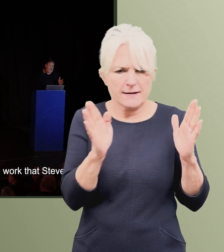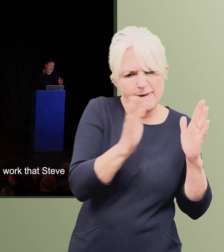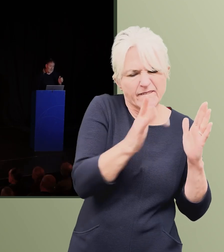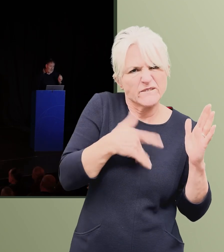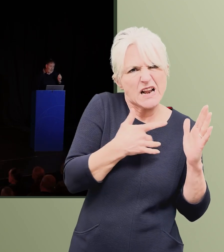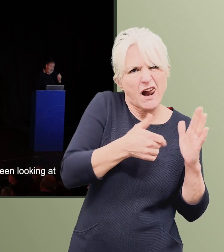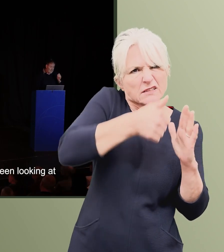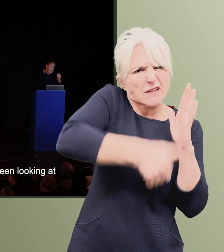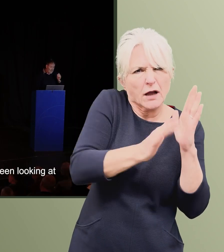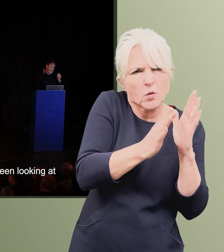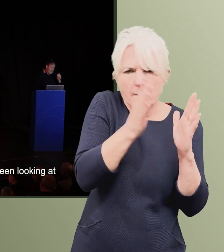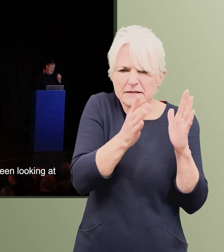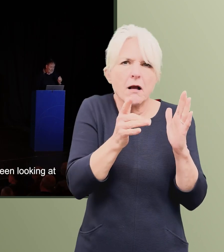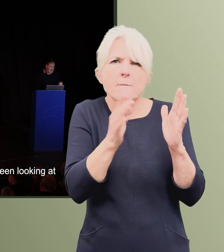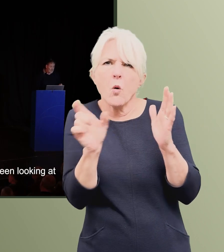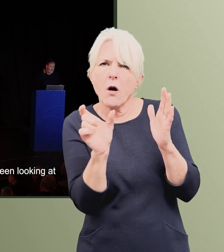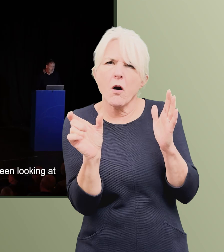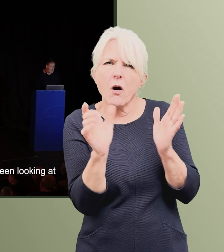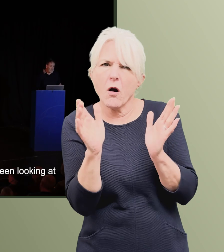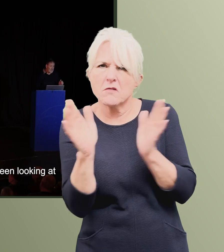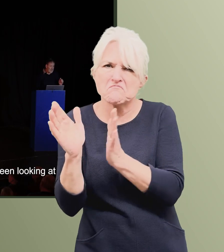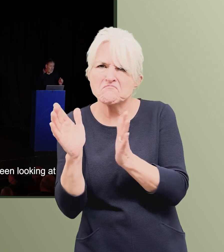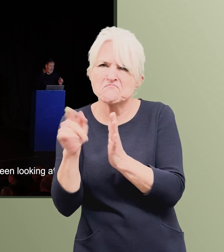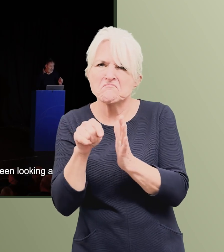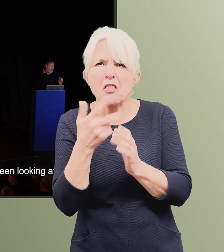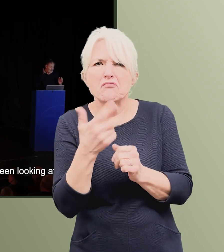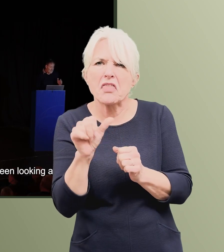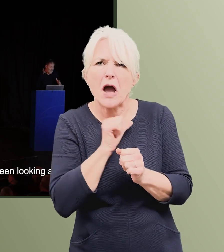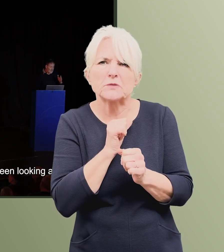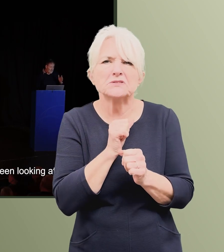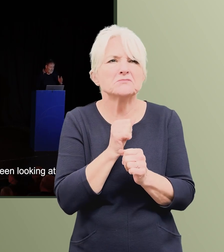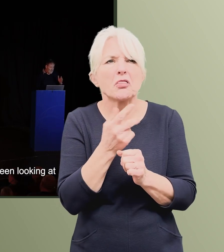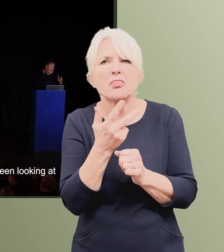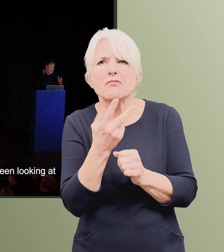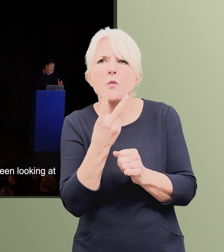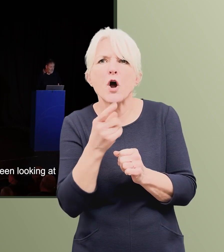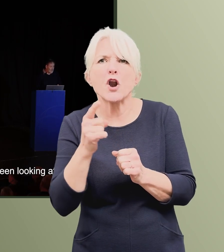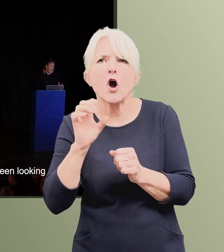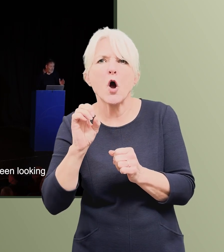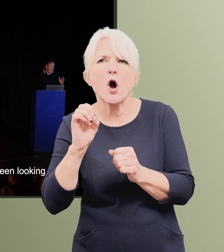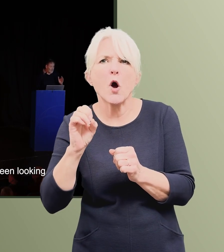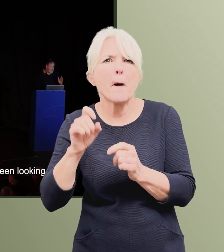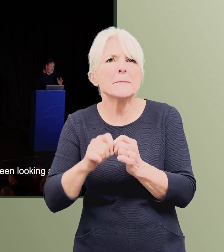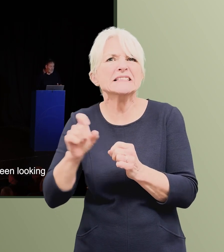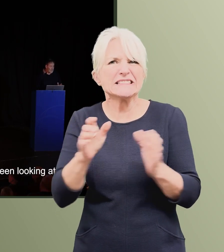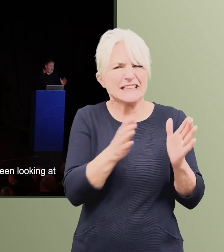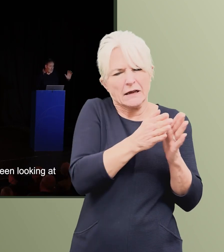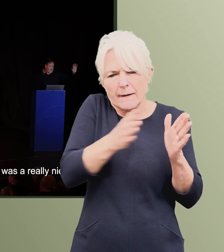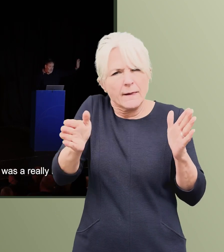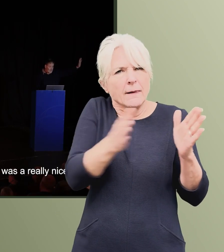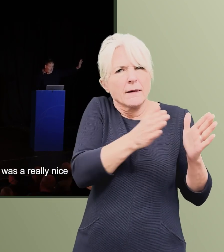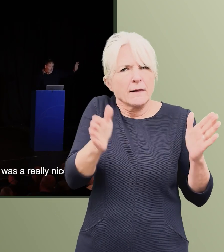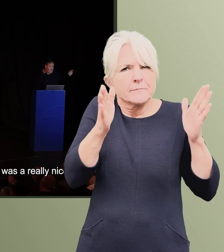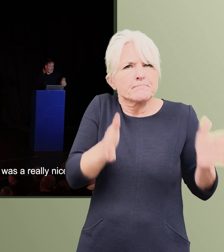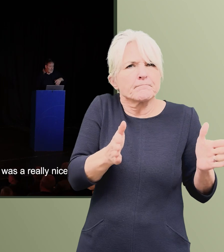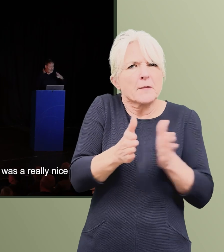has been doing at the National Museum of Wales, where he's been looking at dating of bone and pottery up,